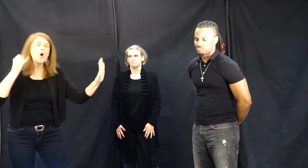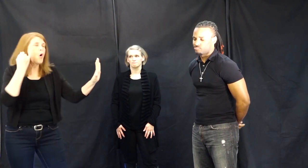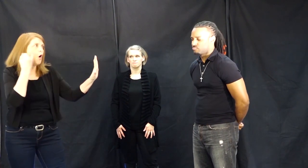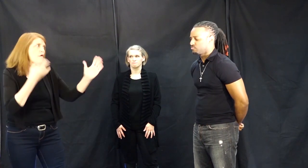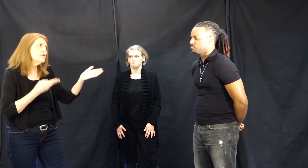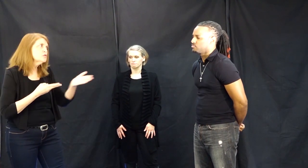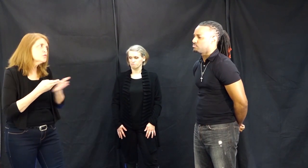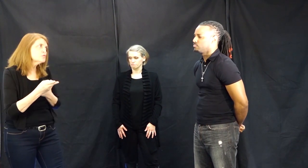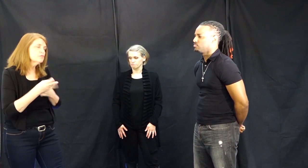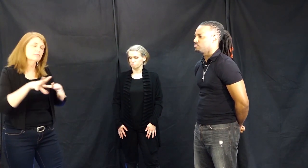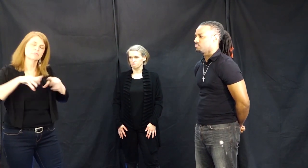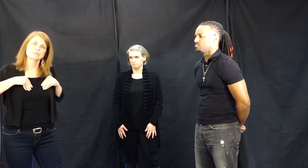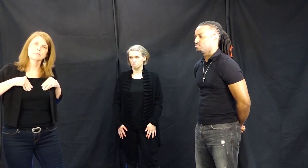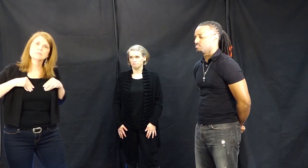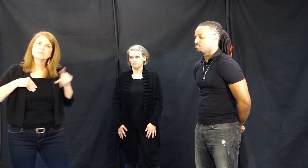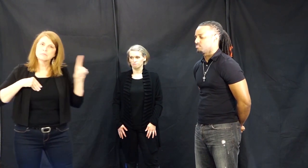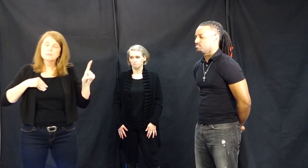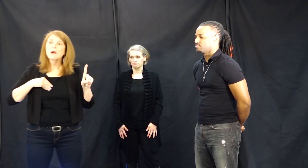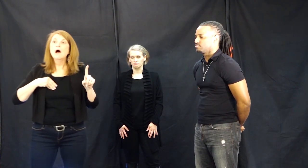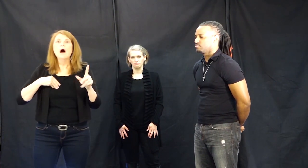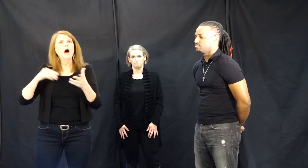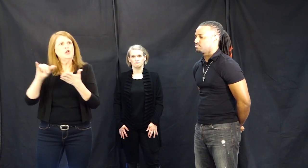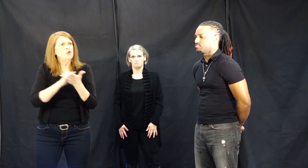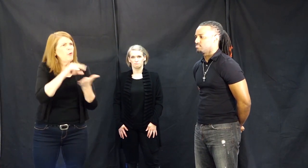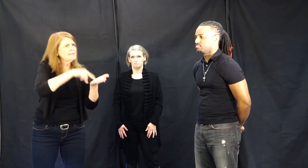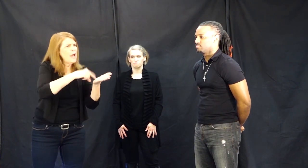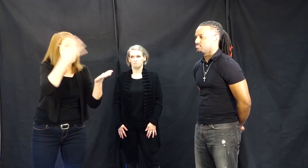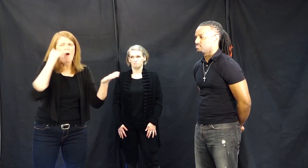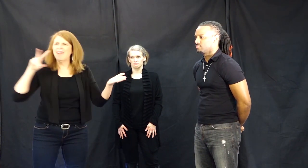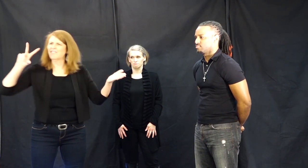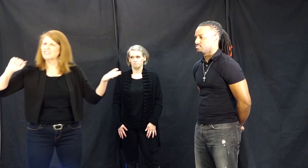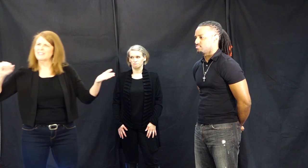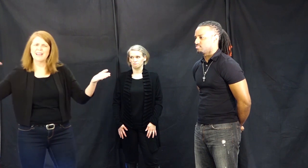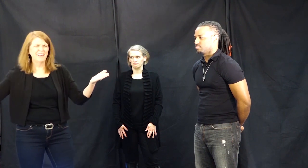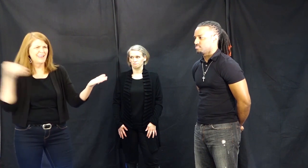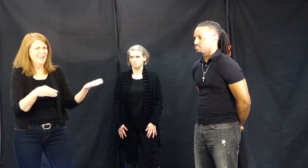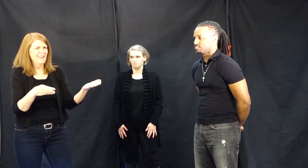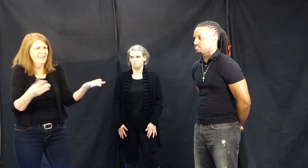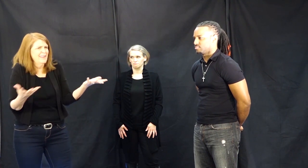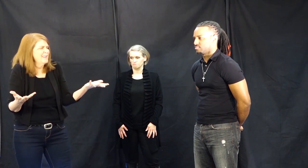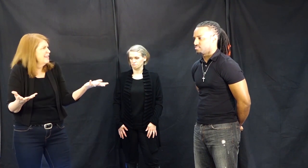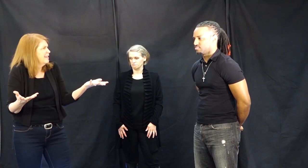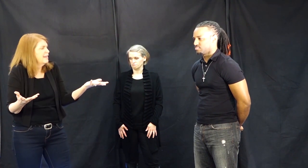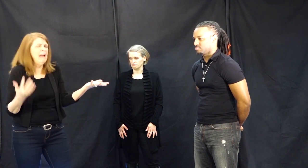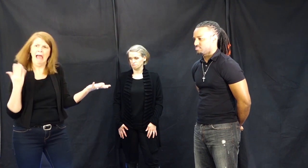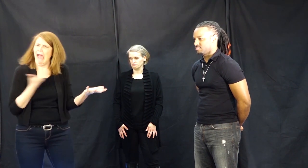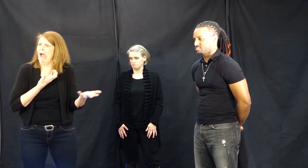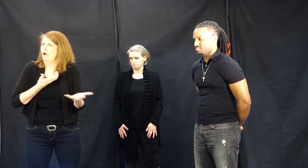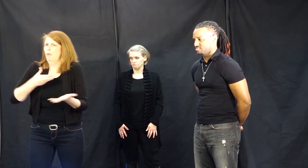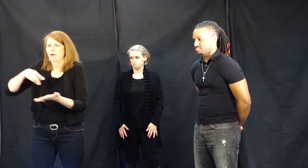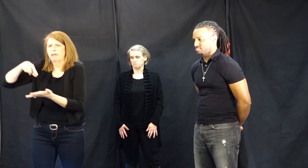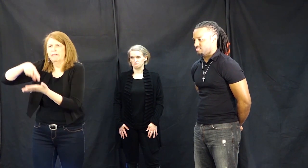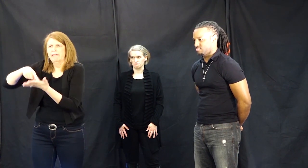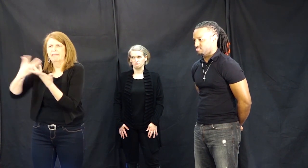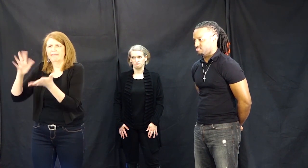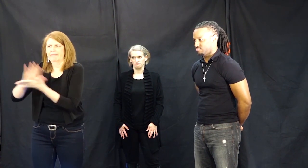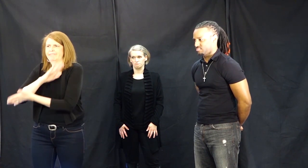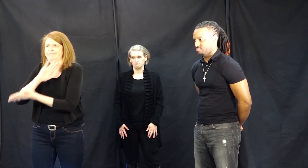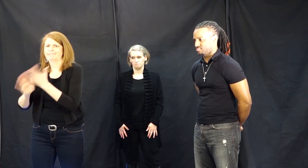shoe fits, wear it. If New York's in debt, why should Virginia bear it? Our debts are paid, I'm afraid. Don't tax the South, cause we